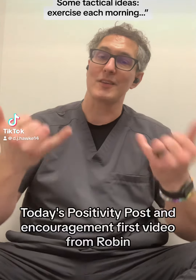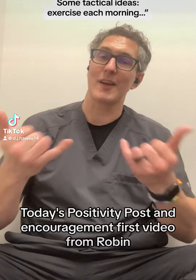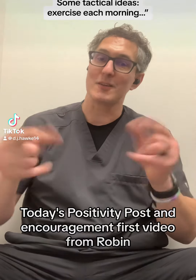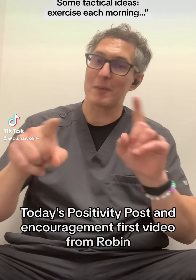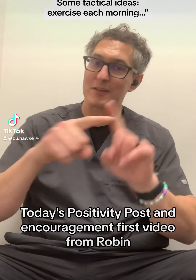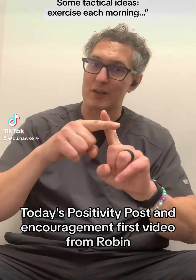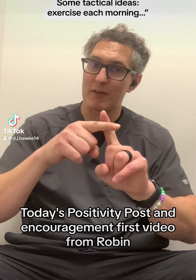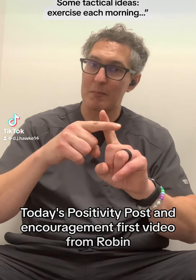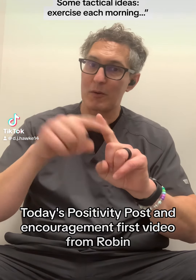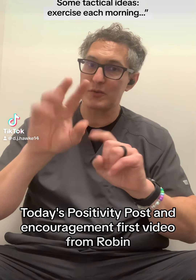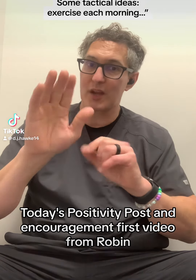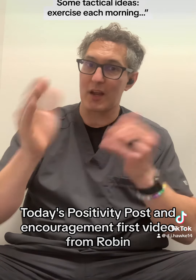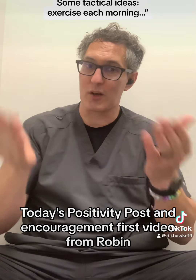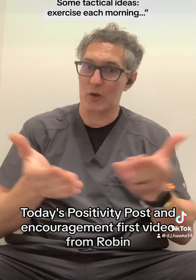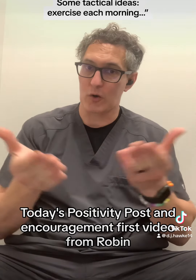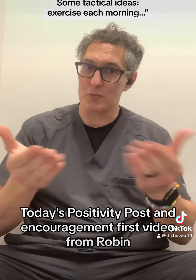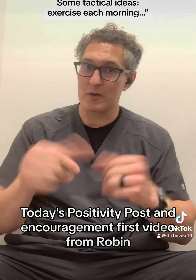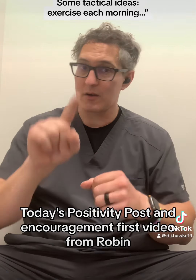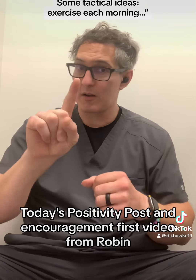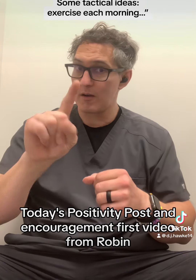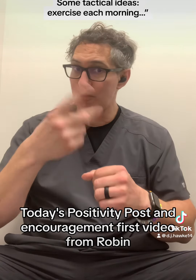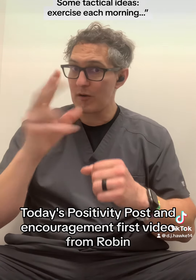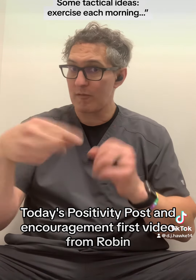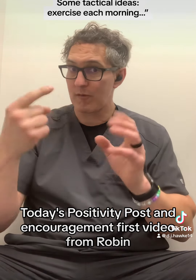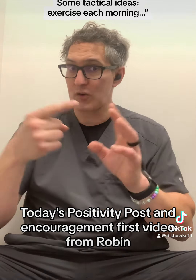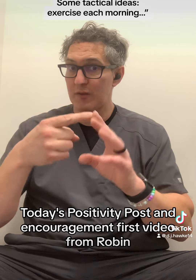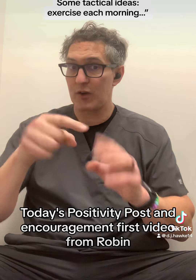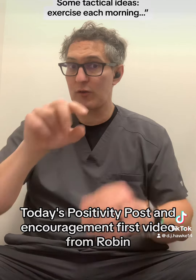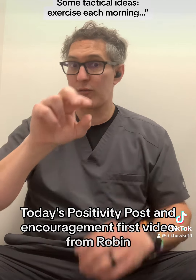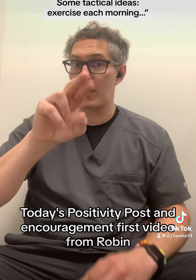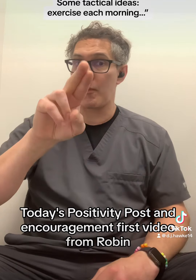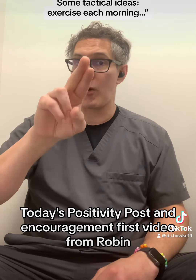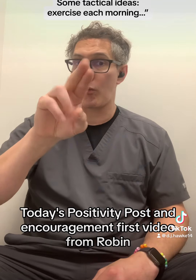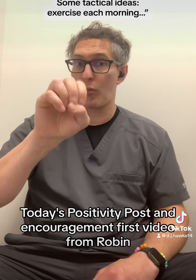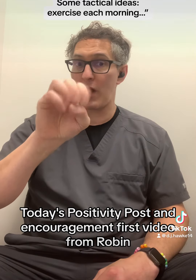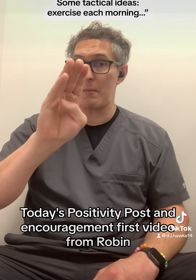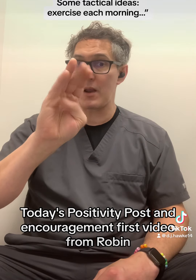today's positivity post and encouragement. First video from Robin